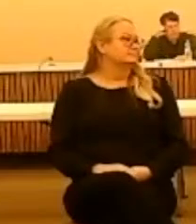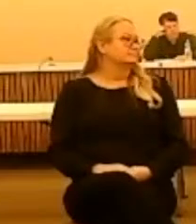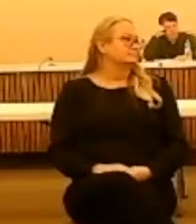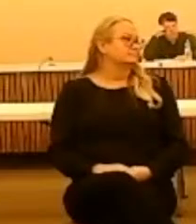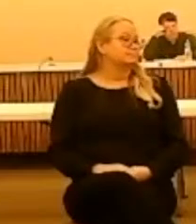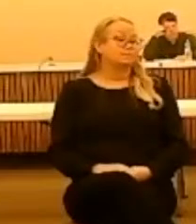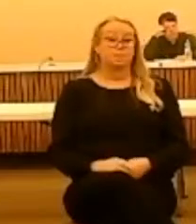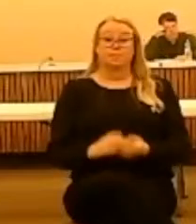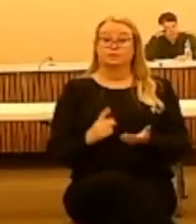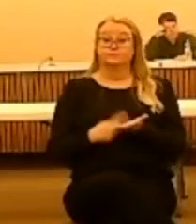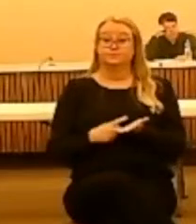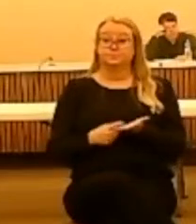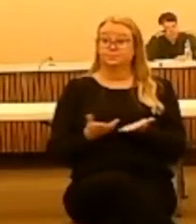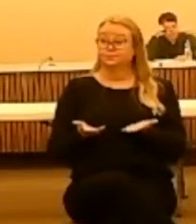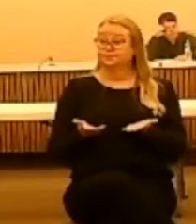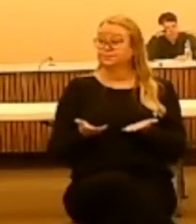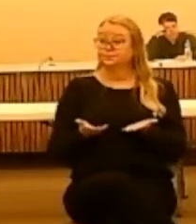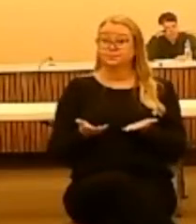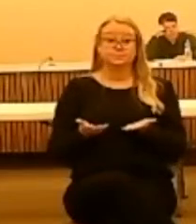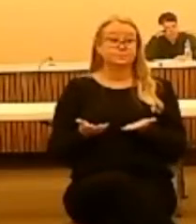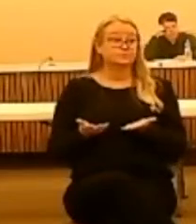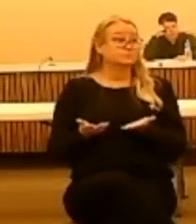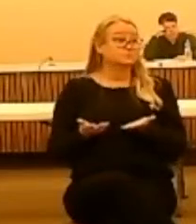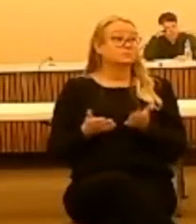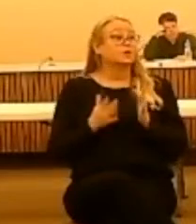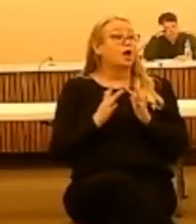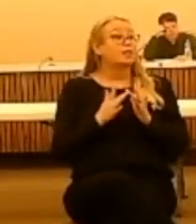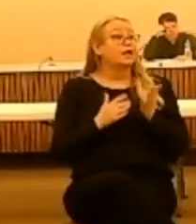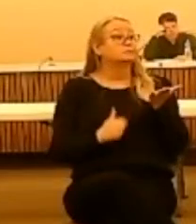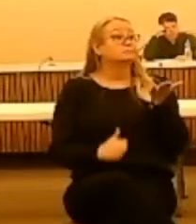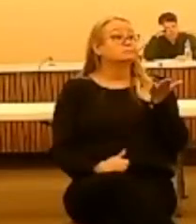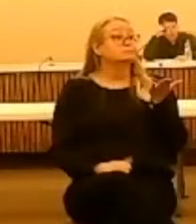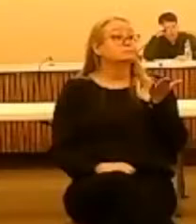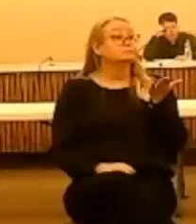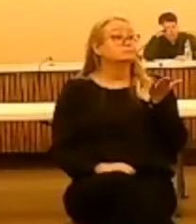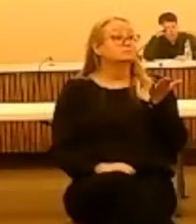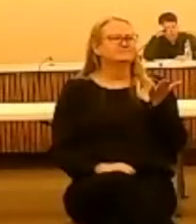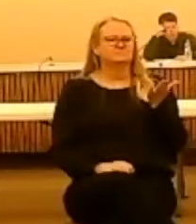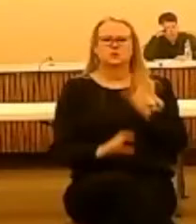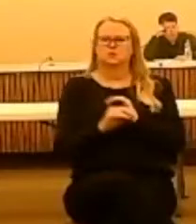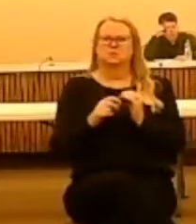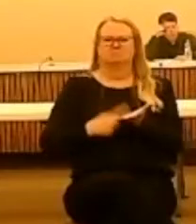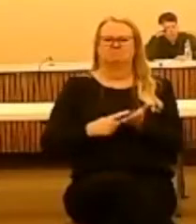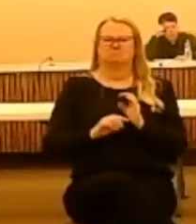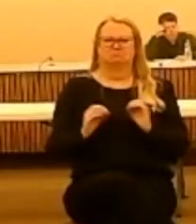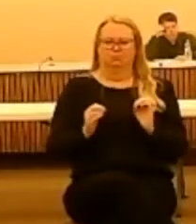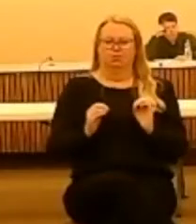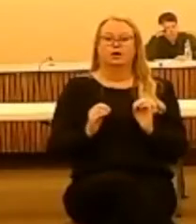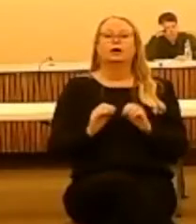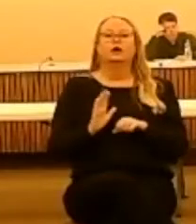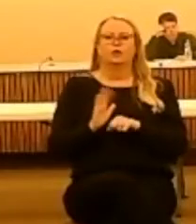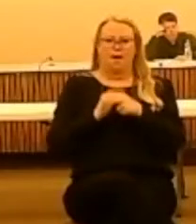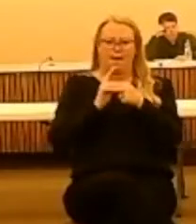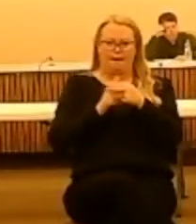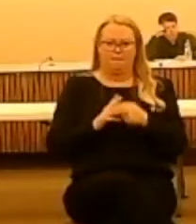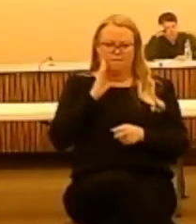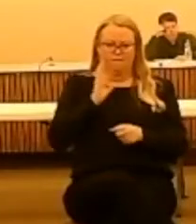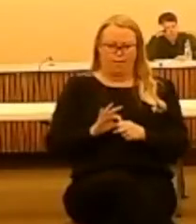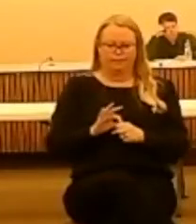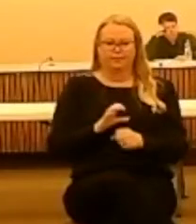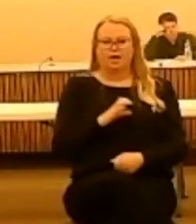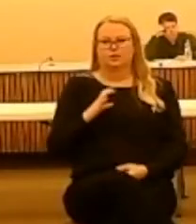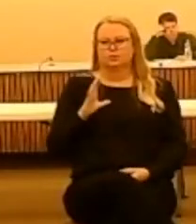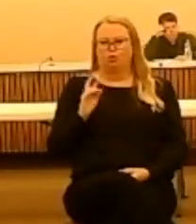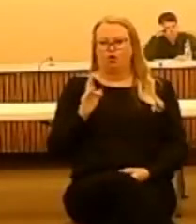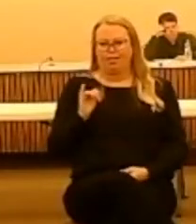Any further comments? Anything online? Hearing none, please call the roll. Councilmember